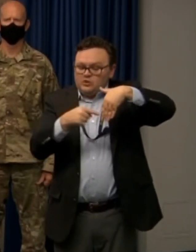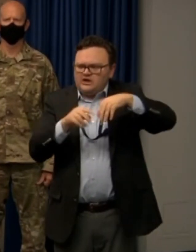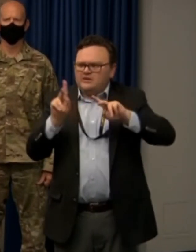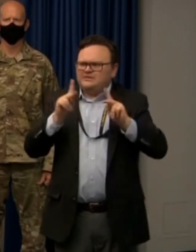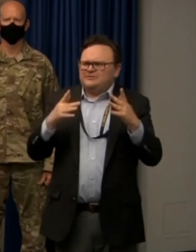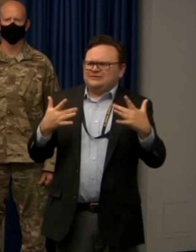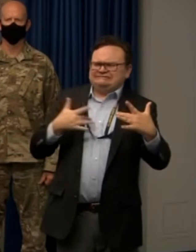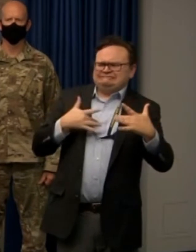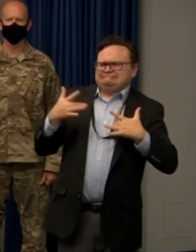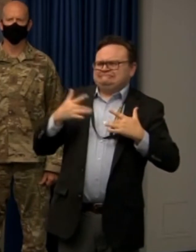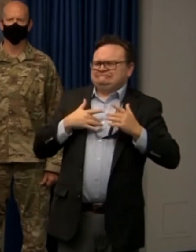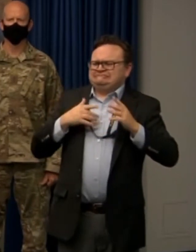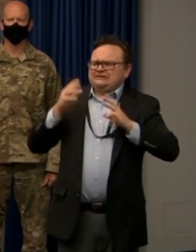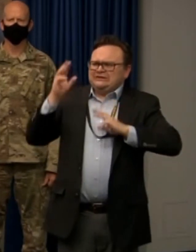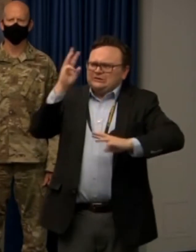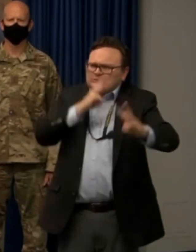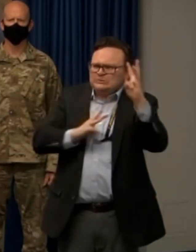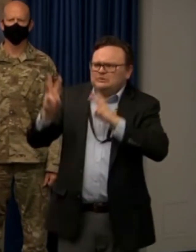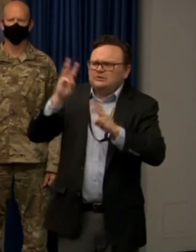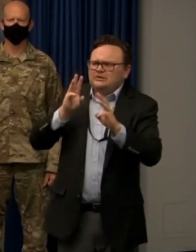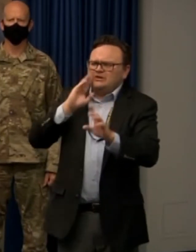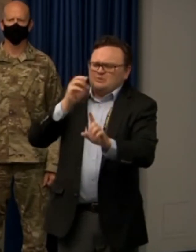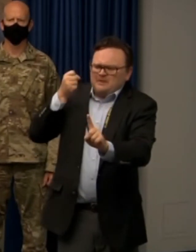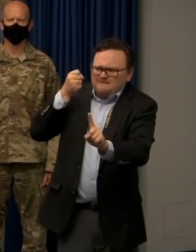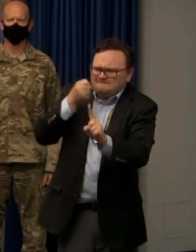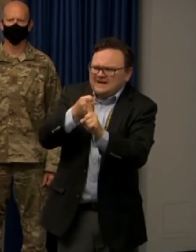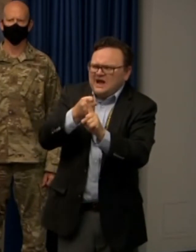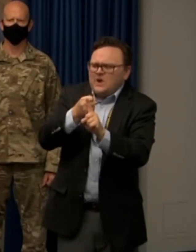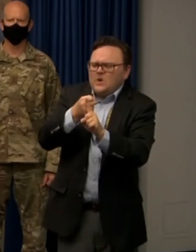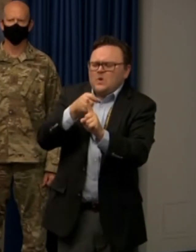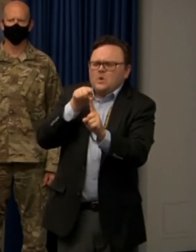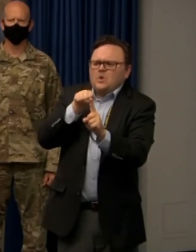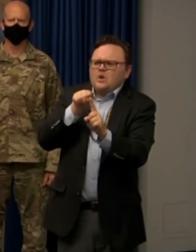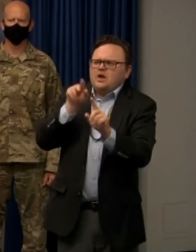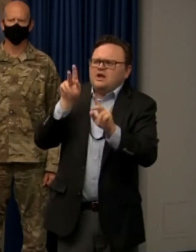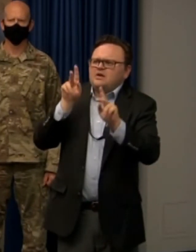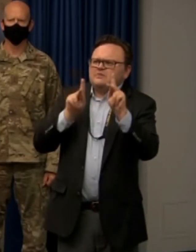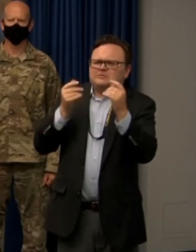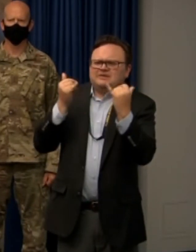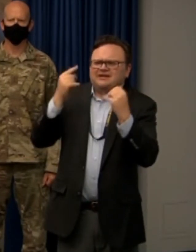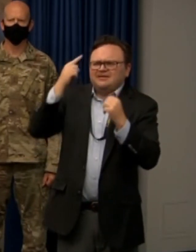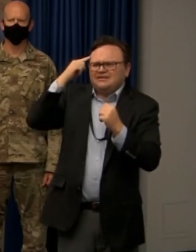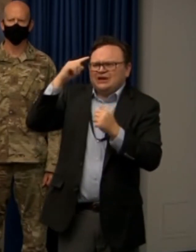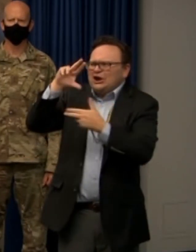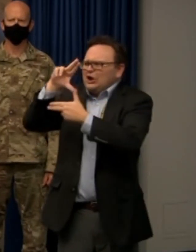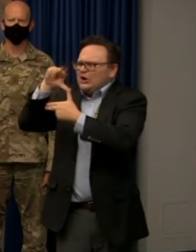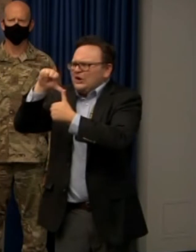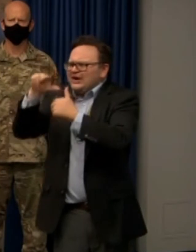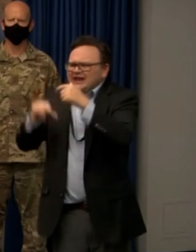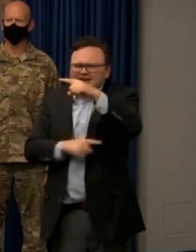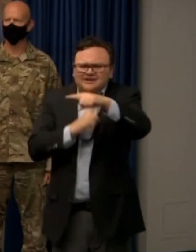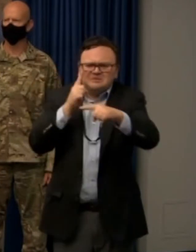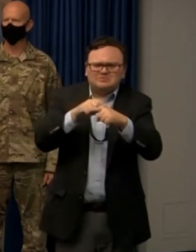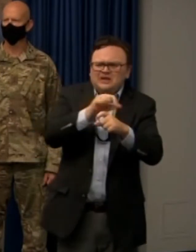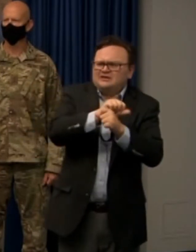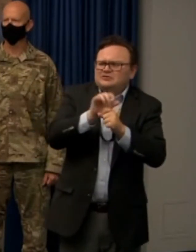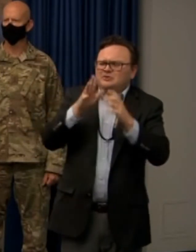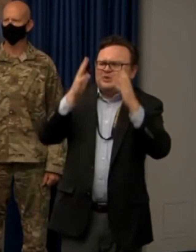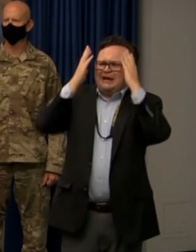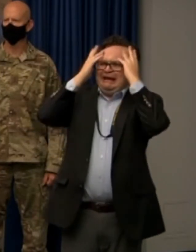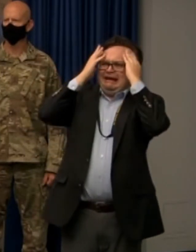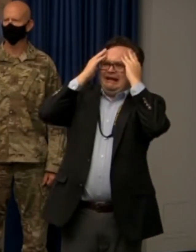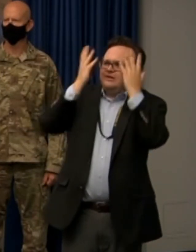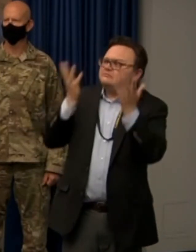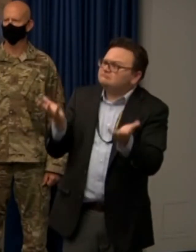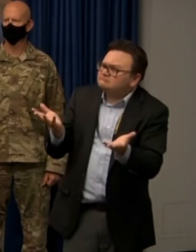storm may impact first as far as related to COVID-19? And so I think the question about how COVID,